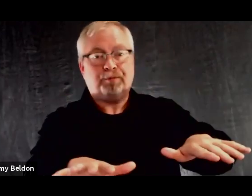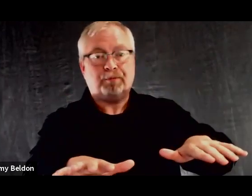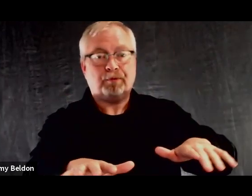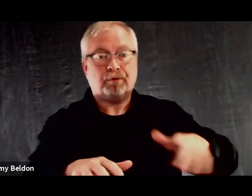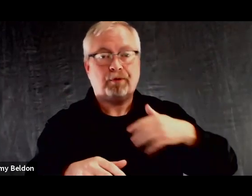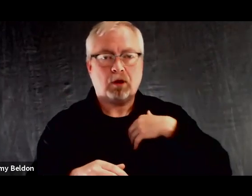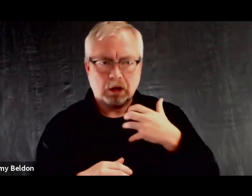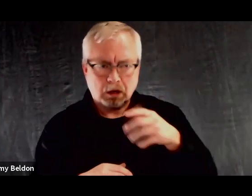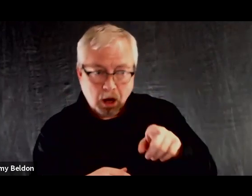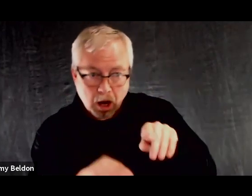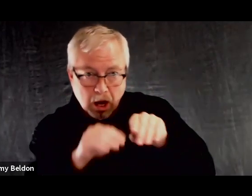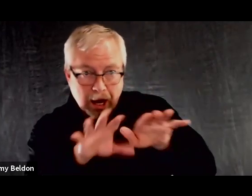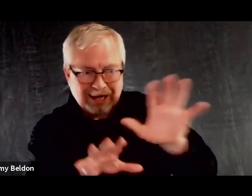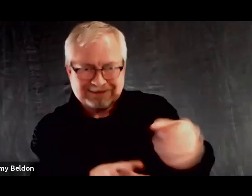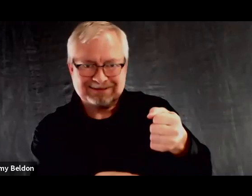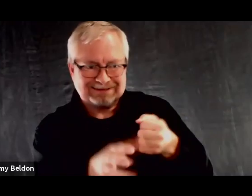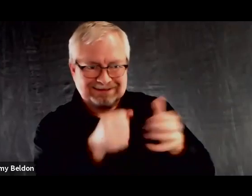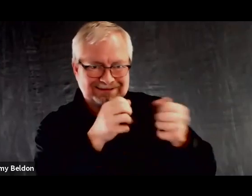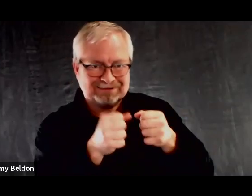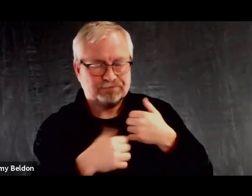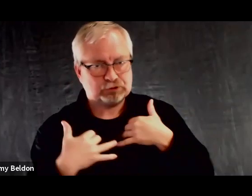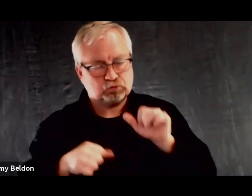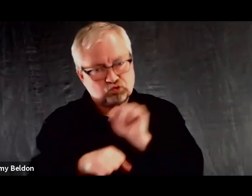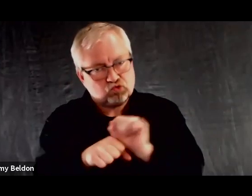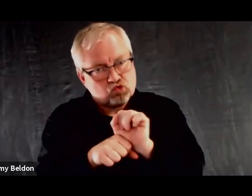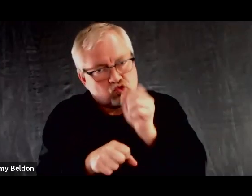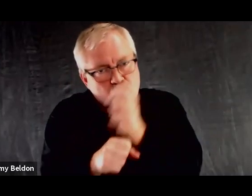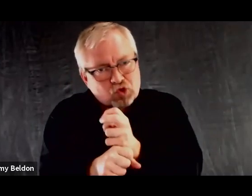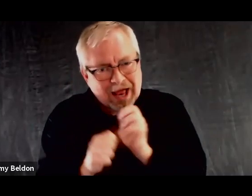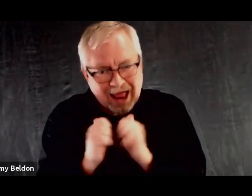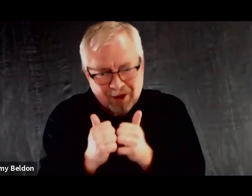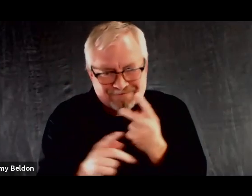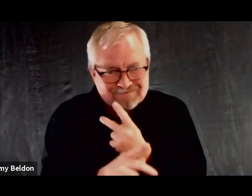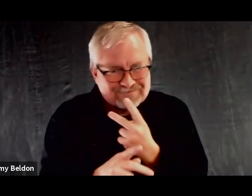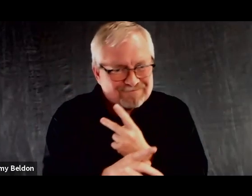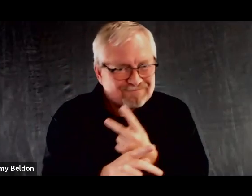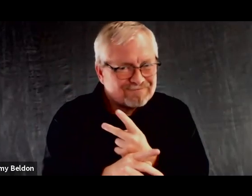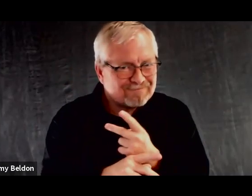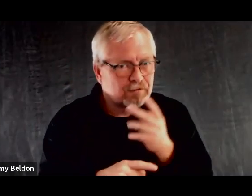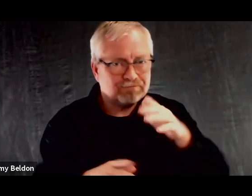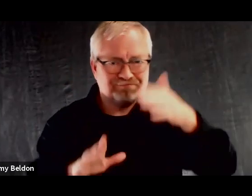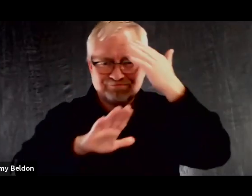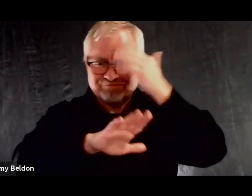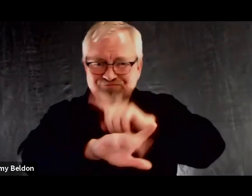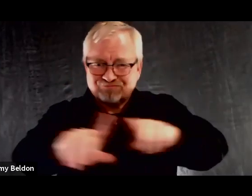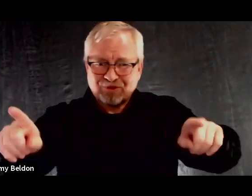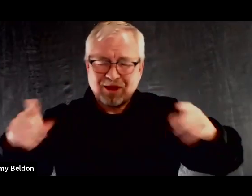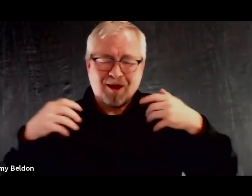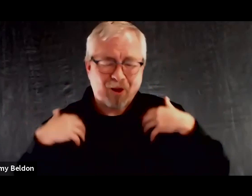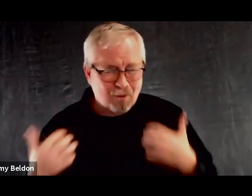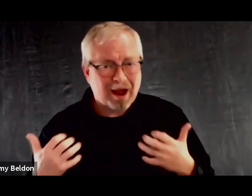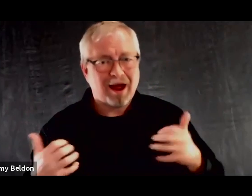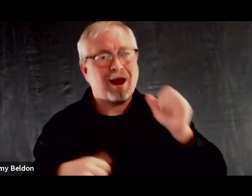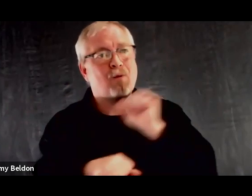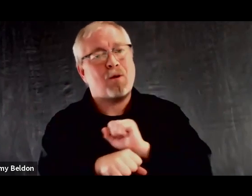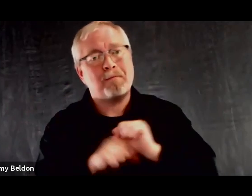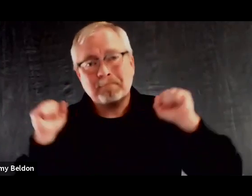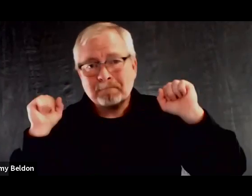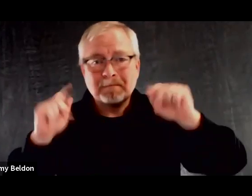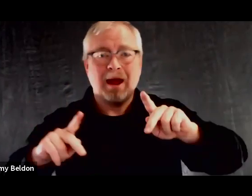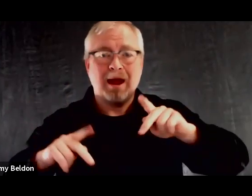hard to avoid. So I think everybody understands the desire to return to work, to return